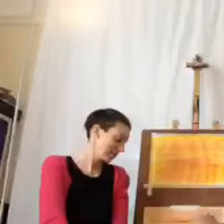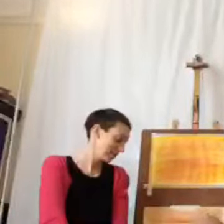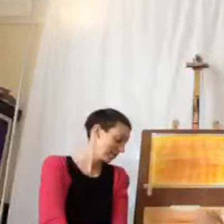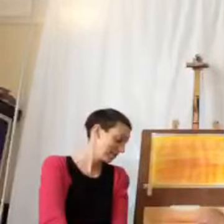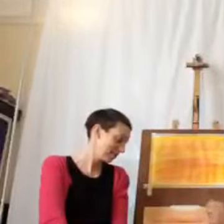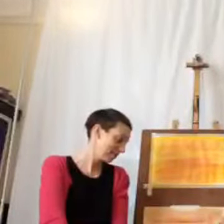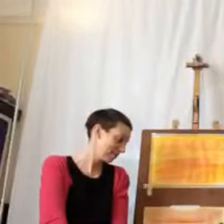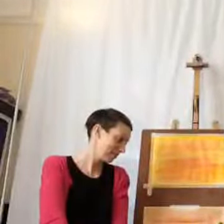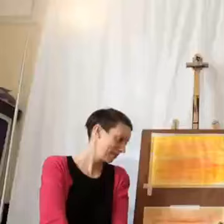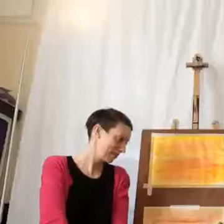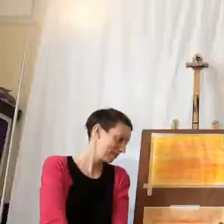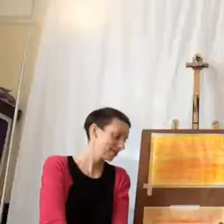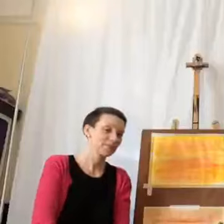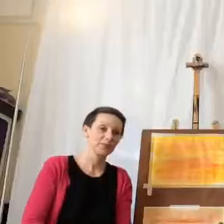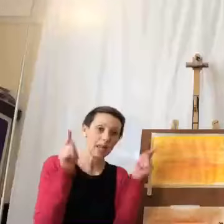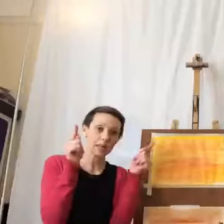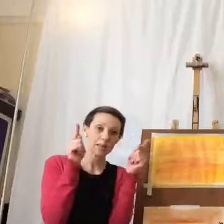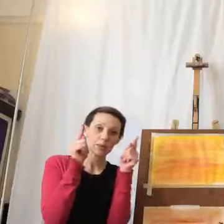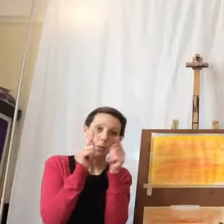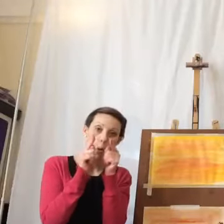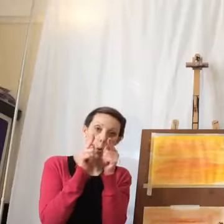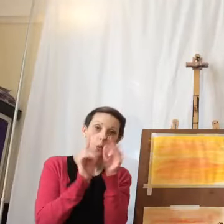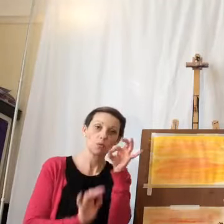we're going to go. I'm going to get a smaller brush,